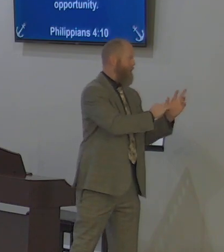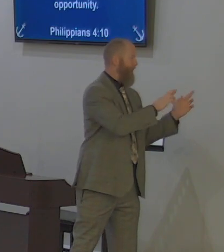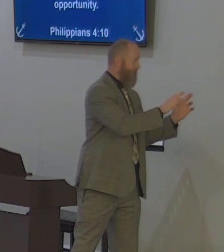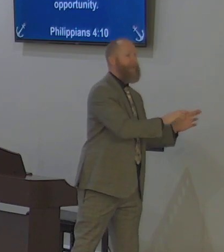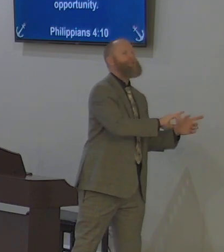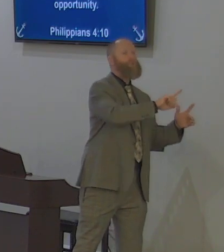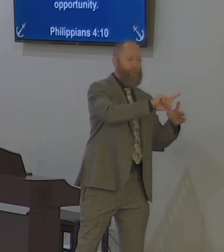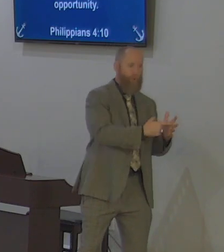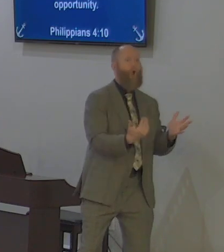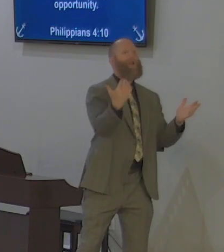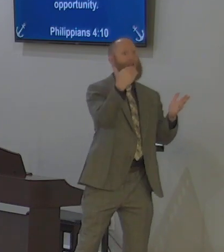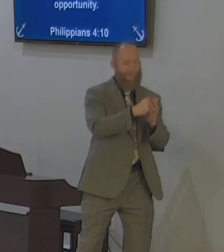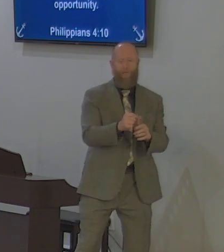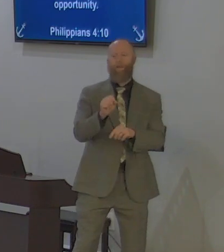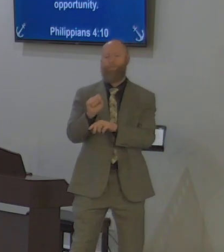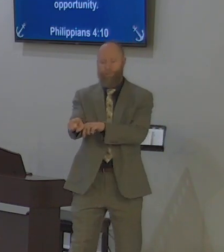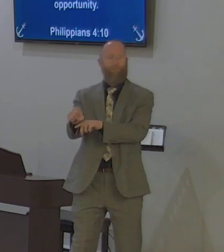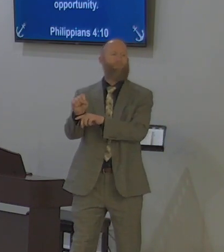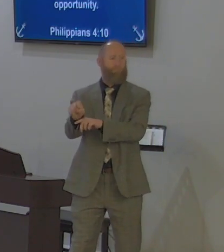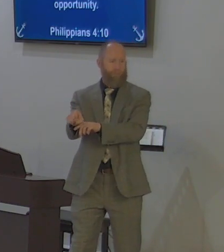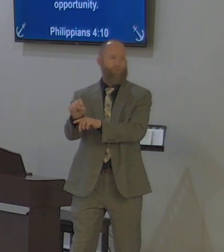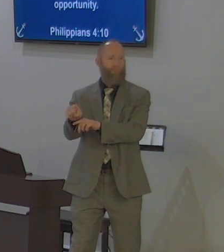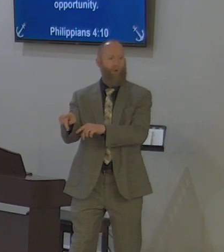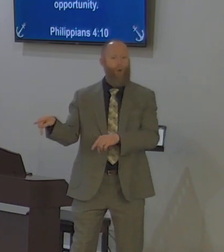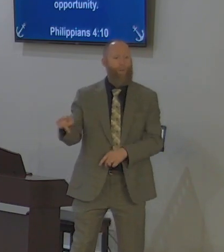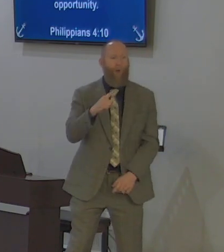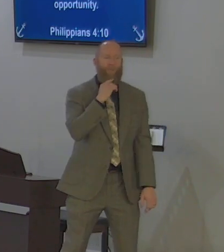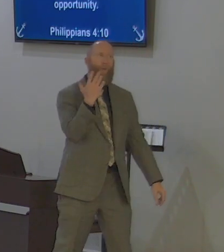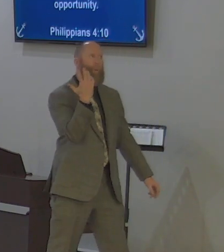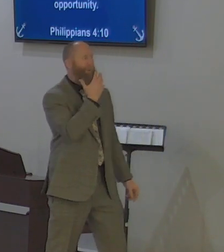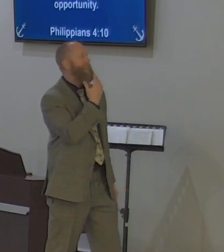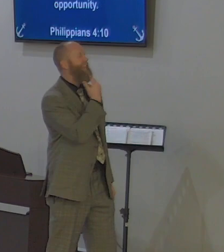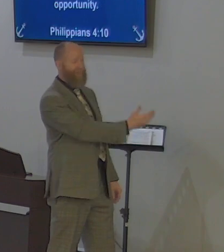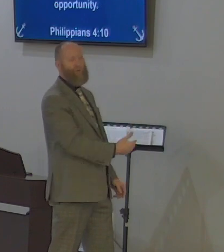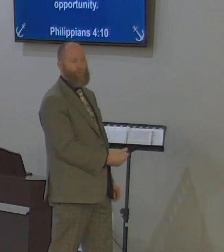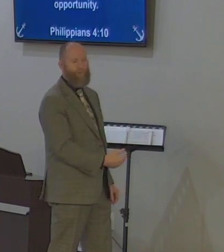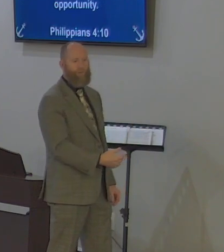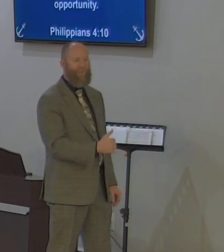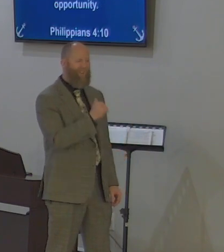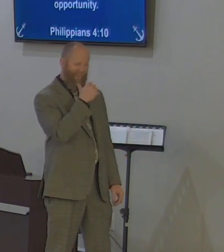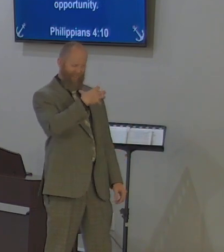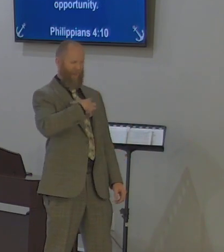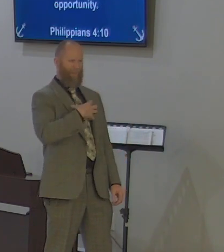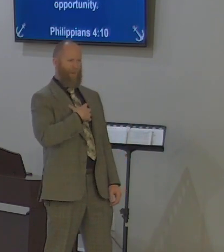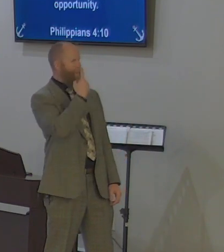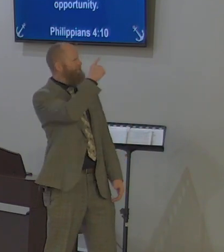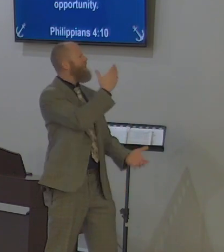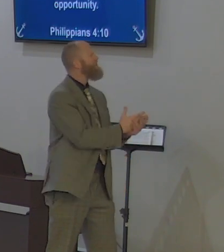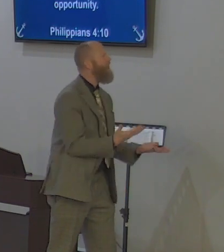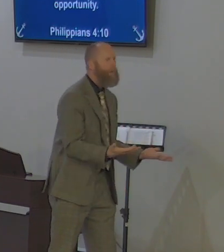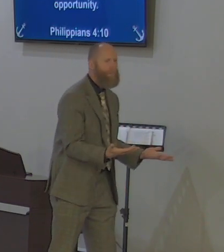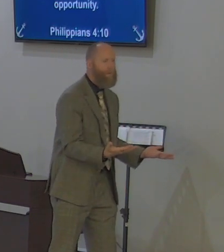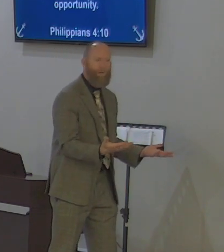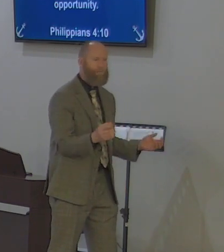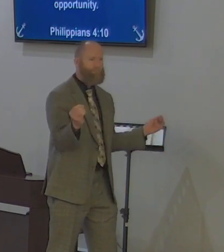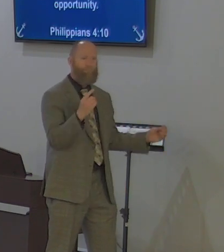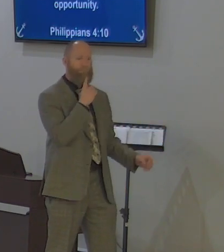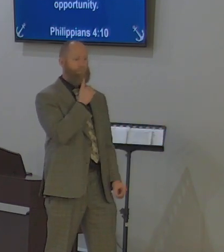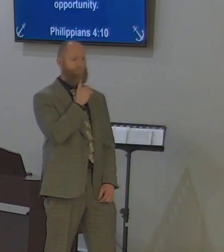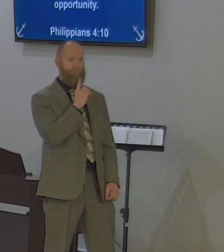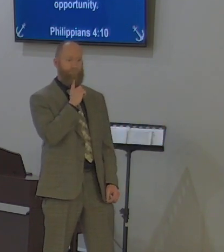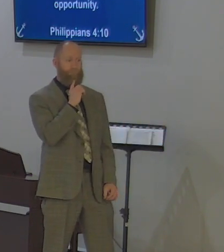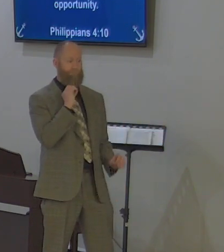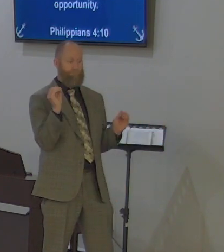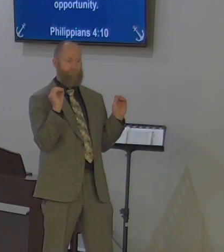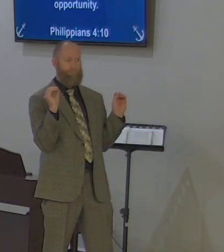was grateful for that. He said, I rejoice in this. I rejoiced in the Lord greatly, that now at the last your care